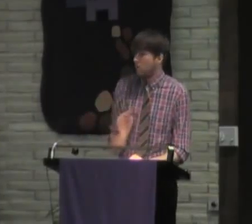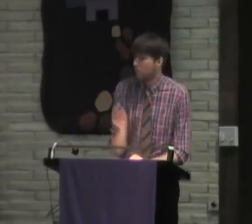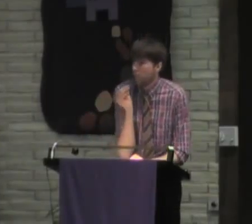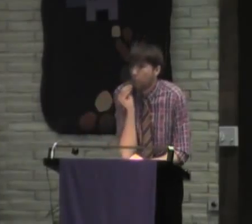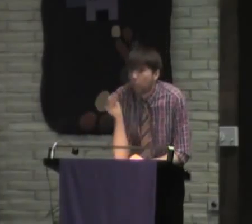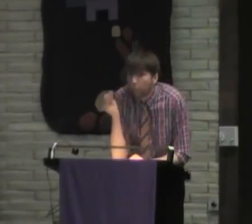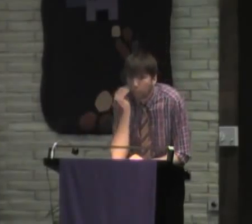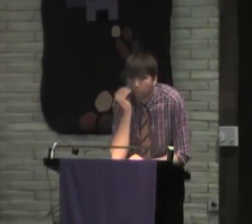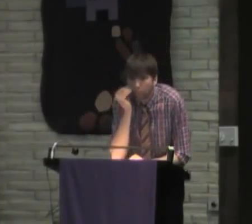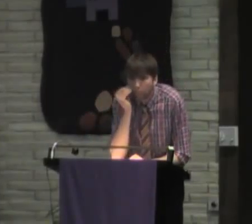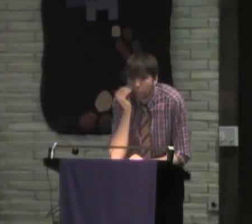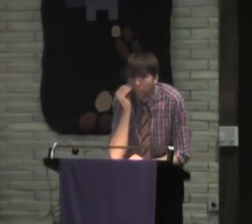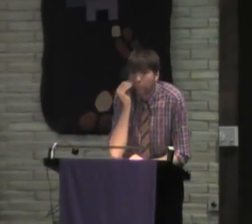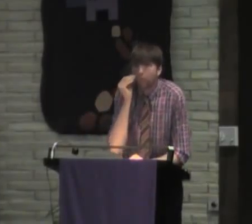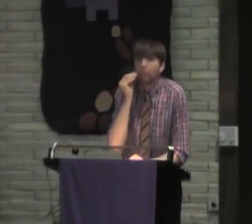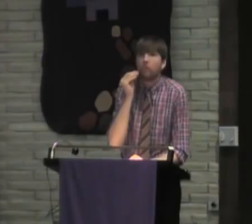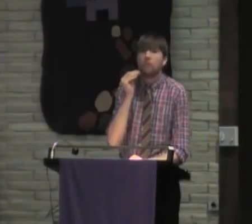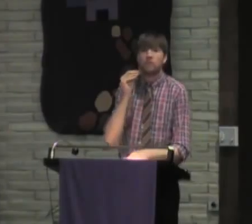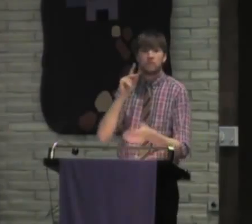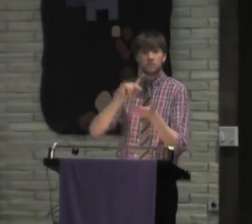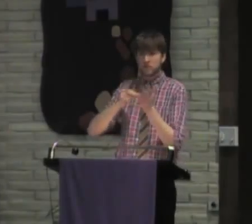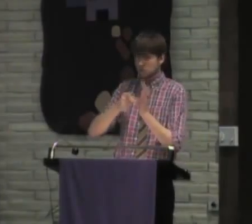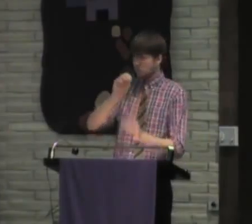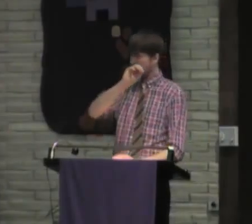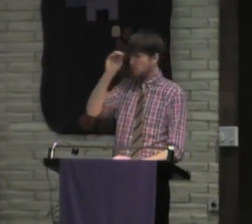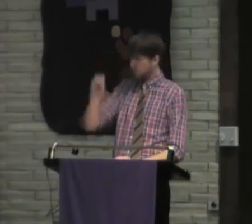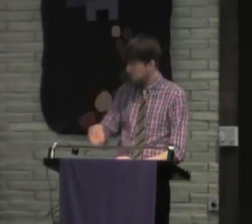happen where our own home is.